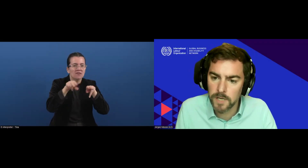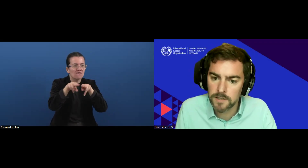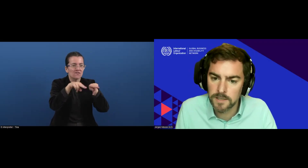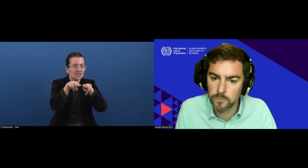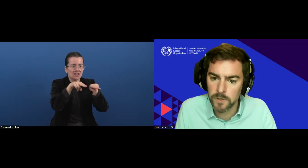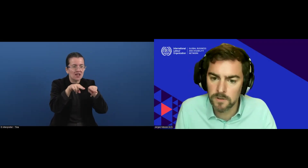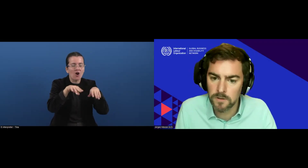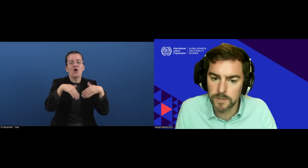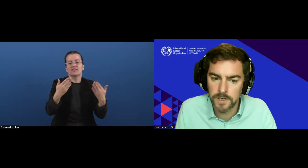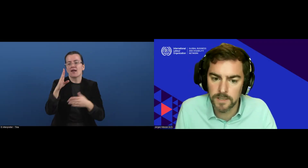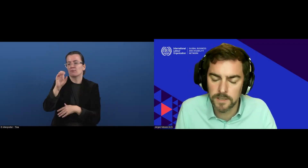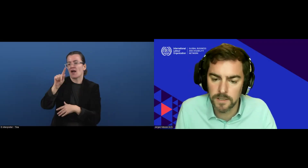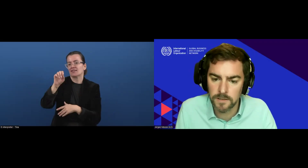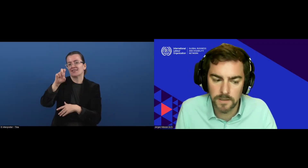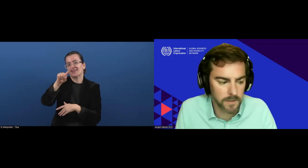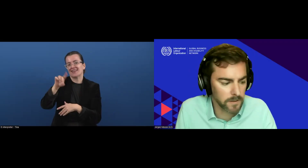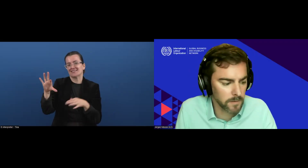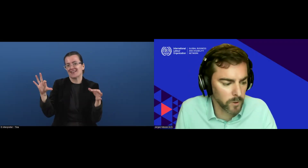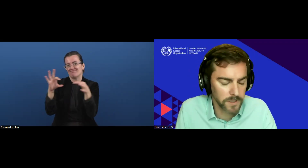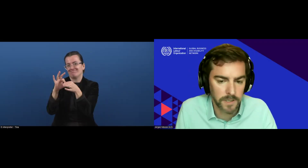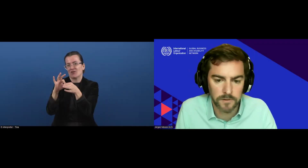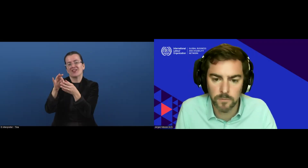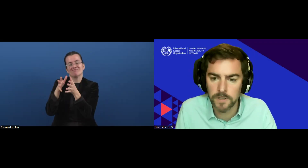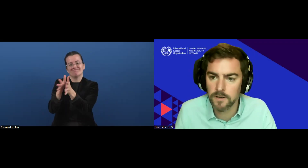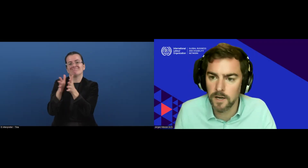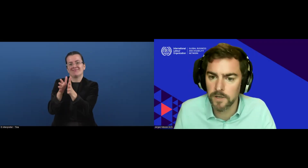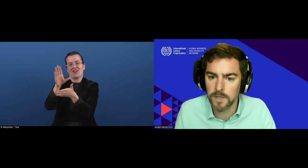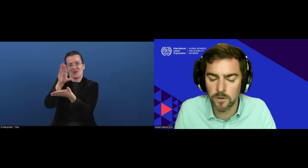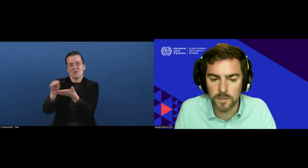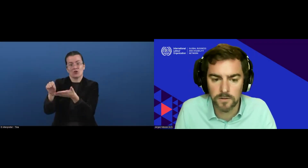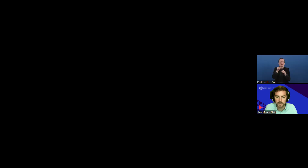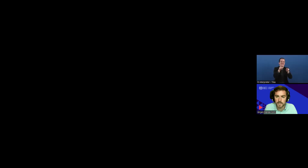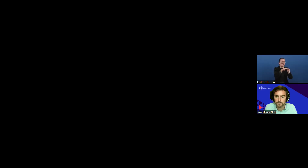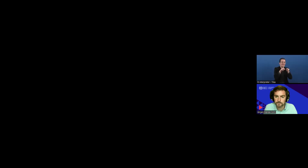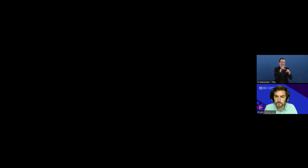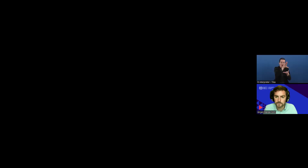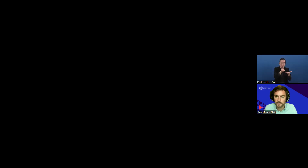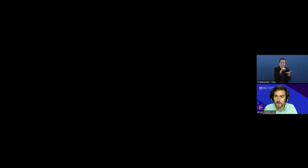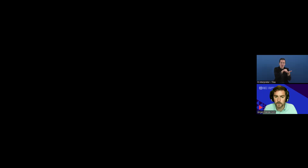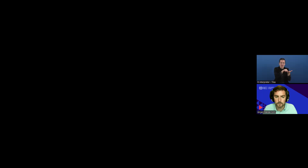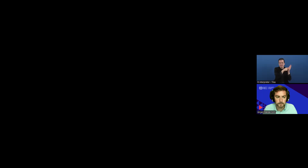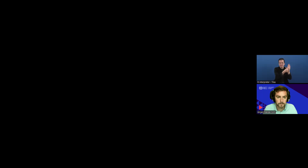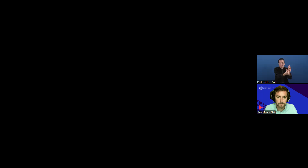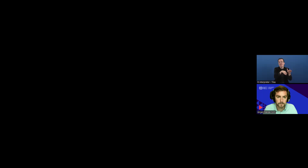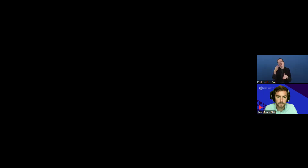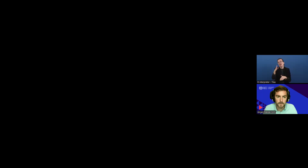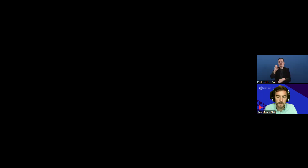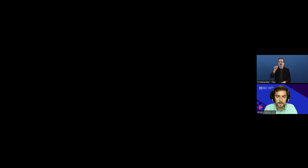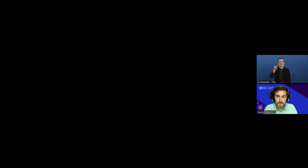report that Beatriz will present in more detail. So please, Aria, my colleague, also share. Thank you.